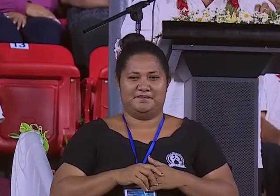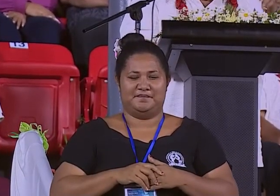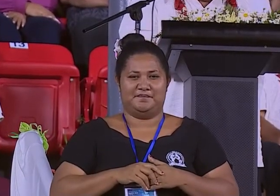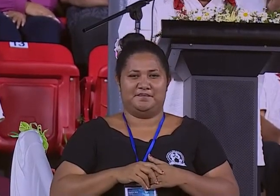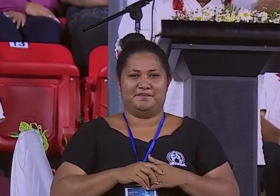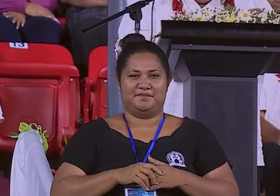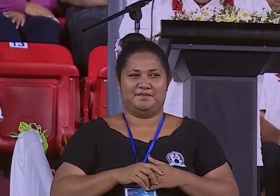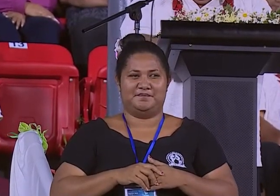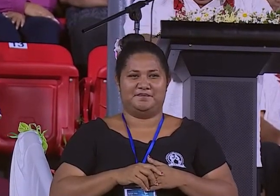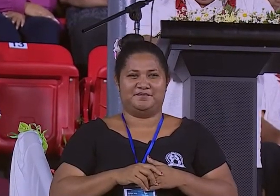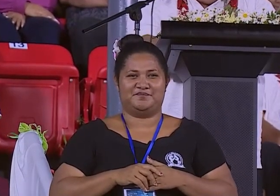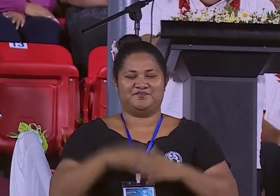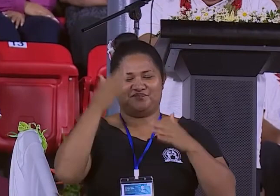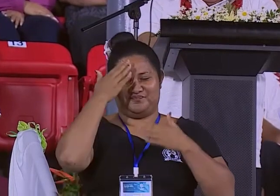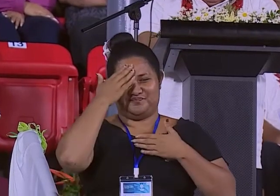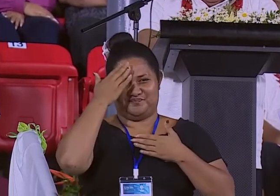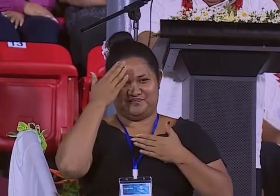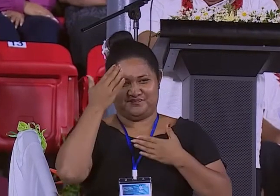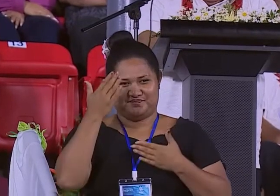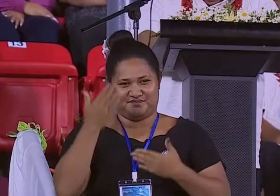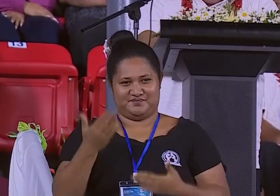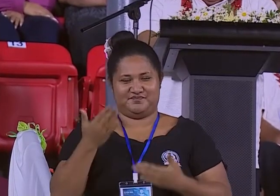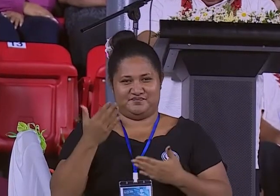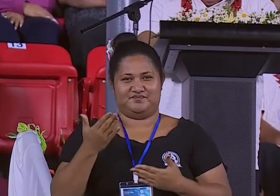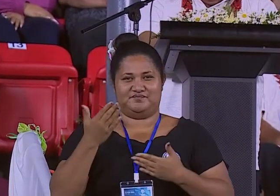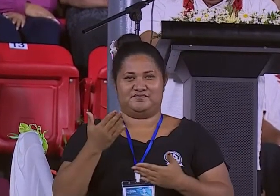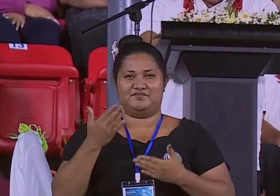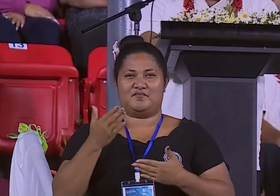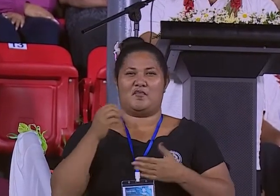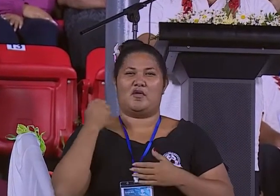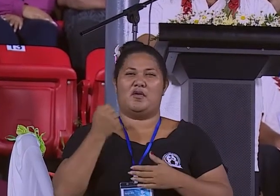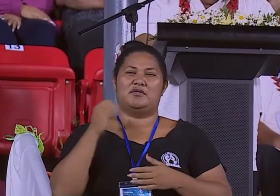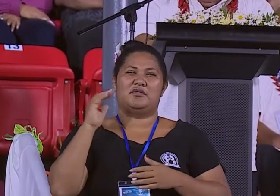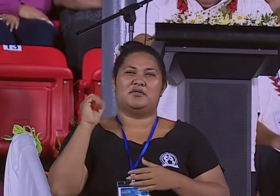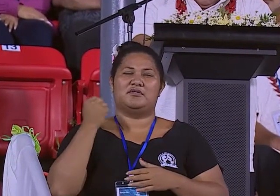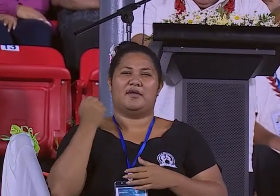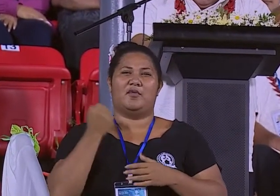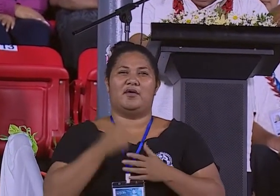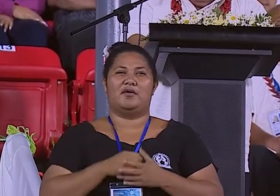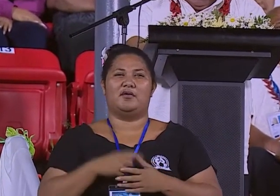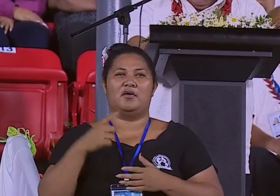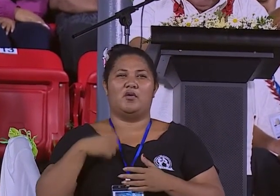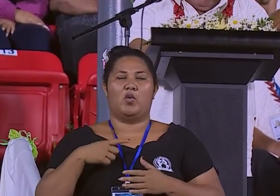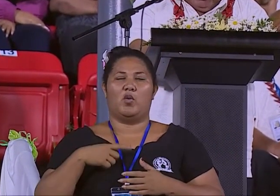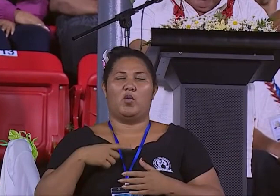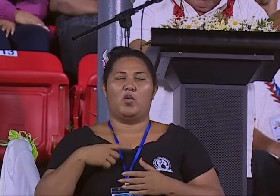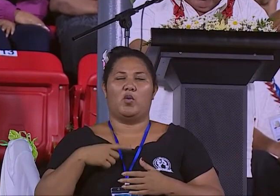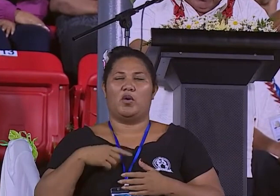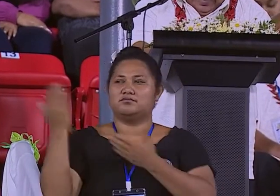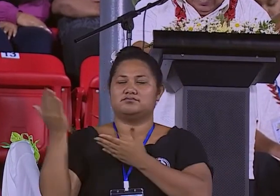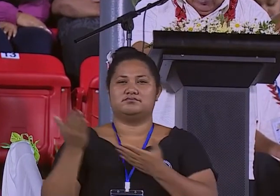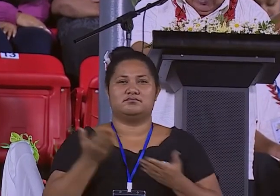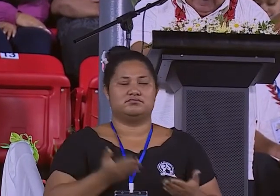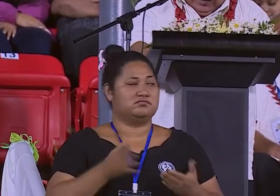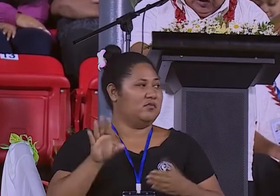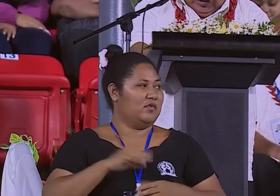O paia falupelupe o le malo, a wā le afio o